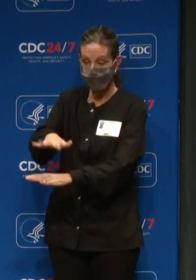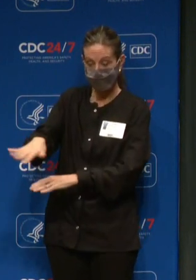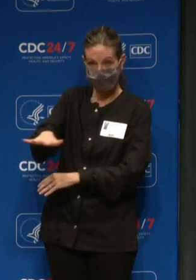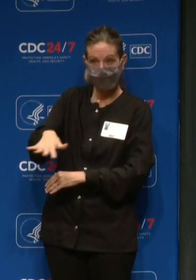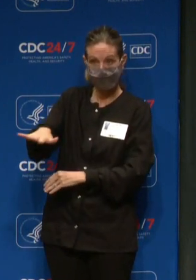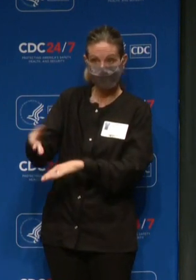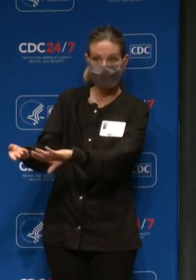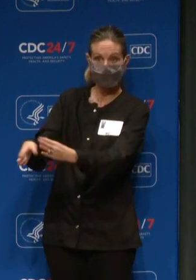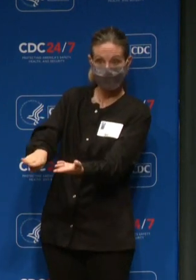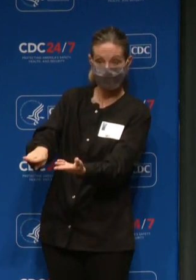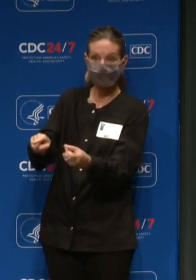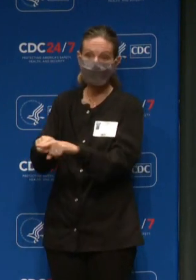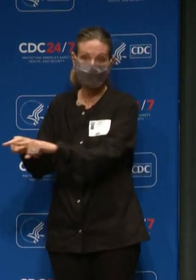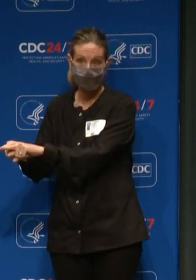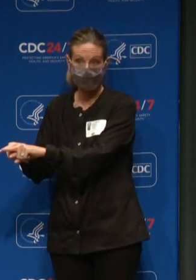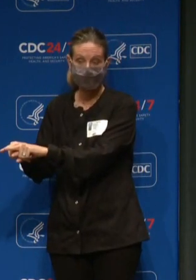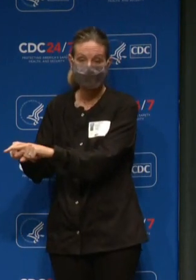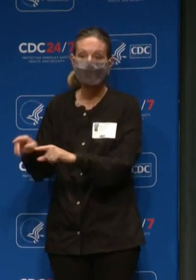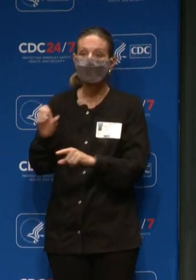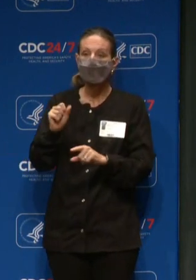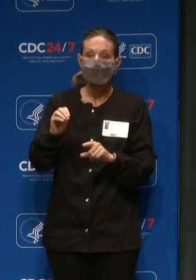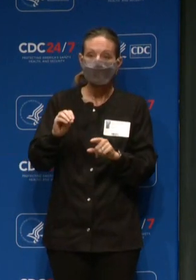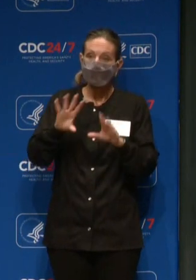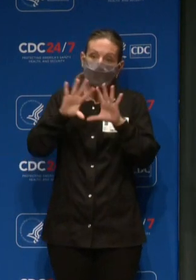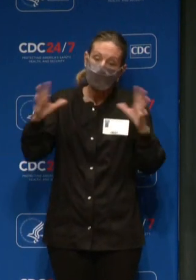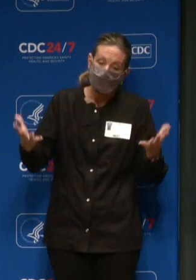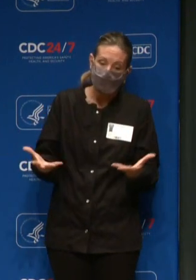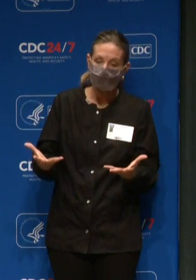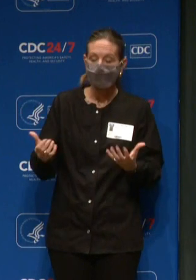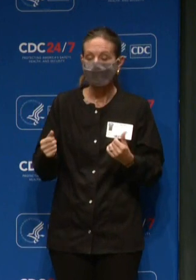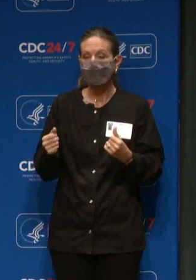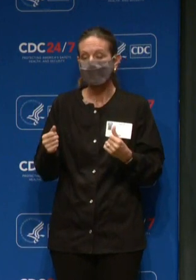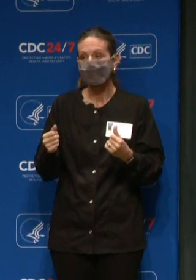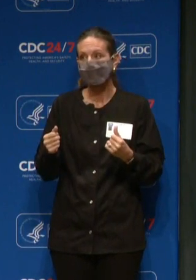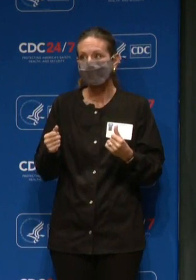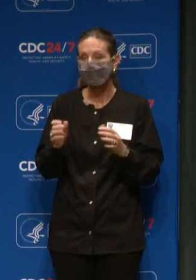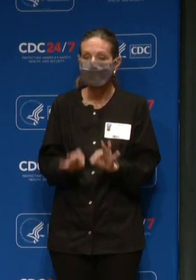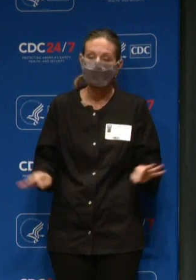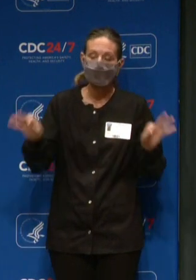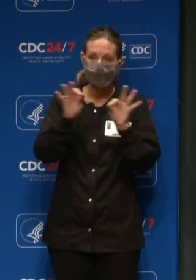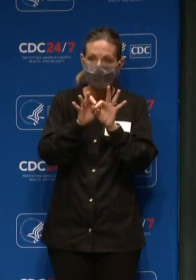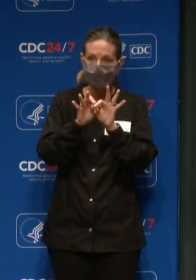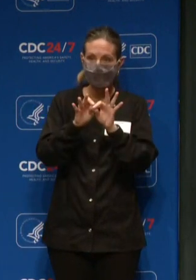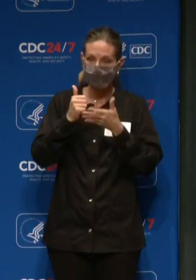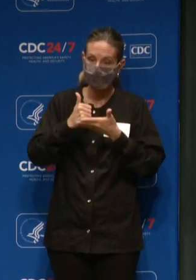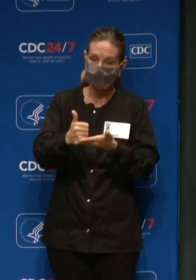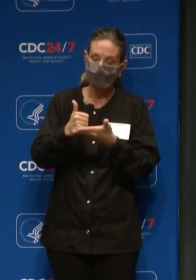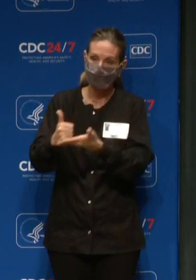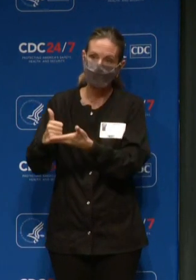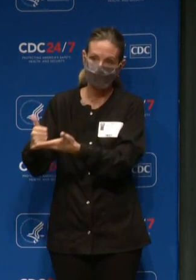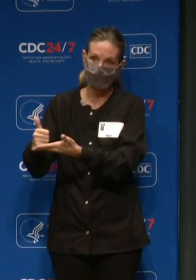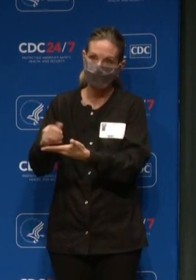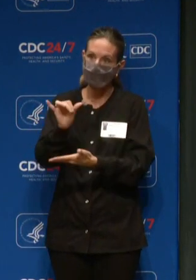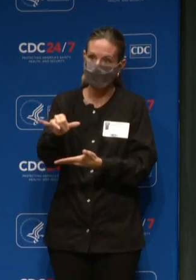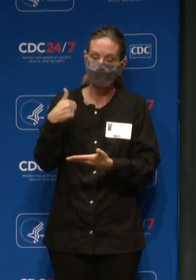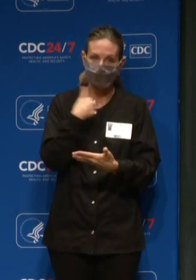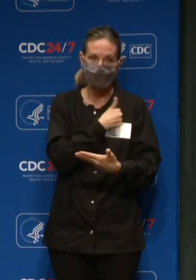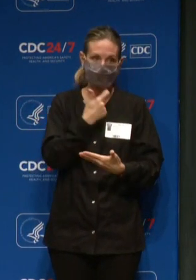as well. And overall, I think it emphasizes the importance of the prevention measures that we've been talking